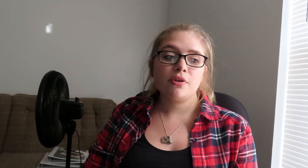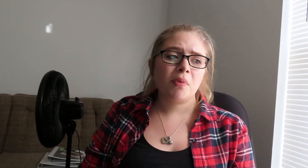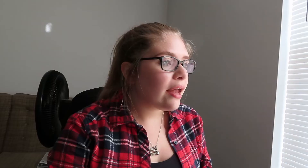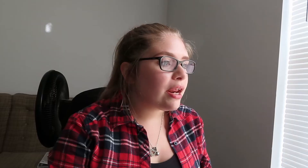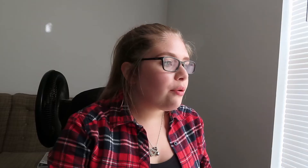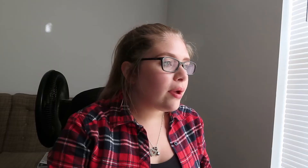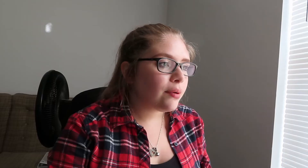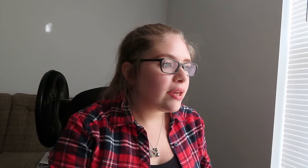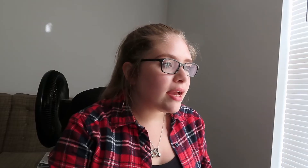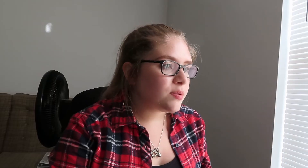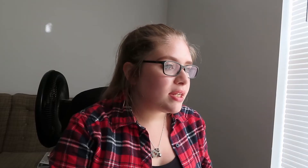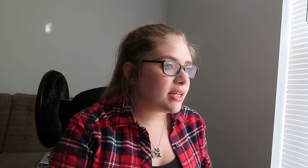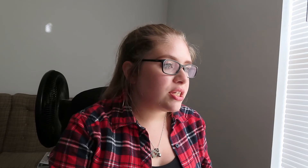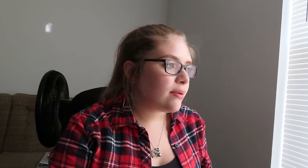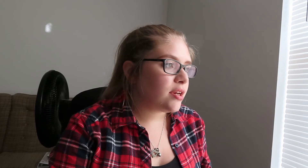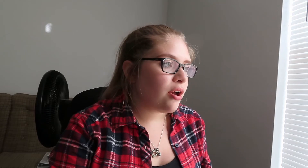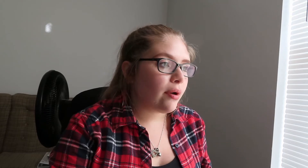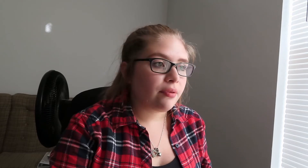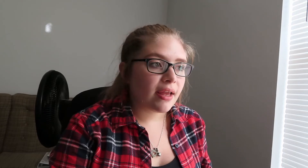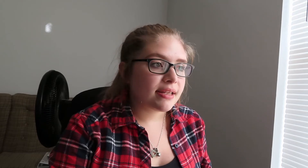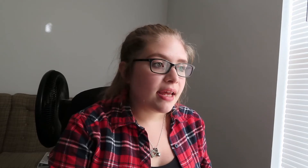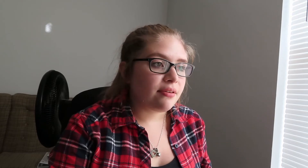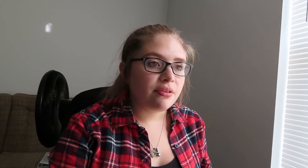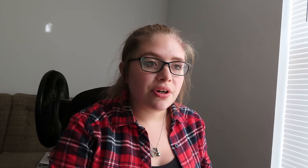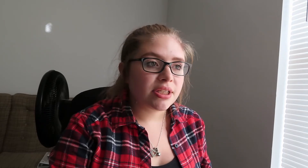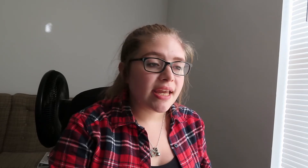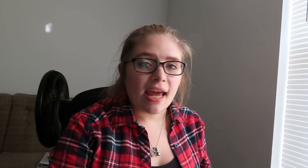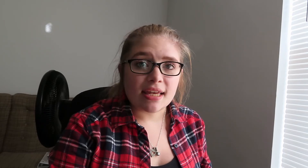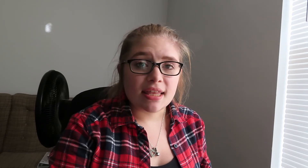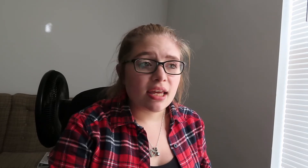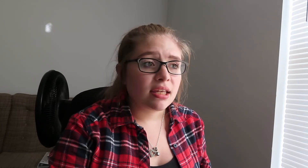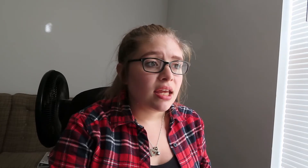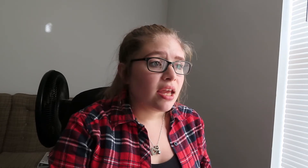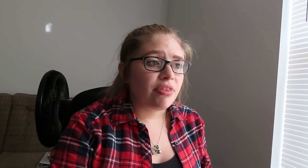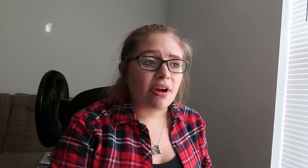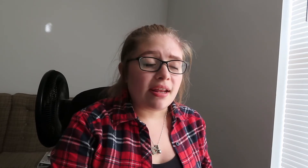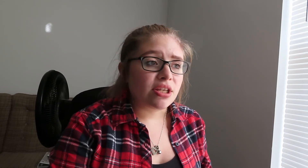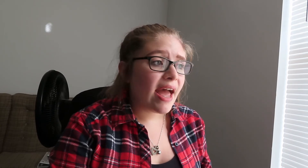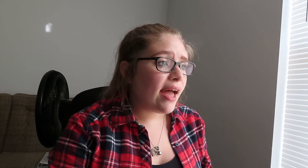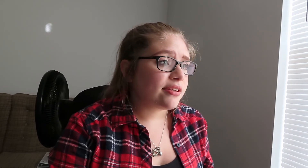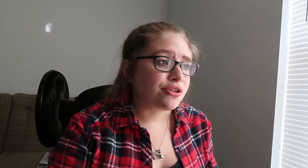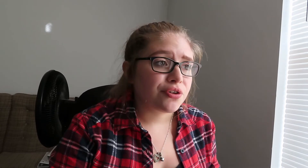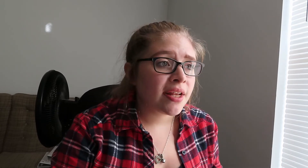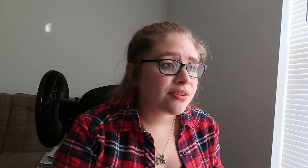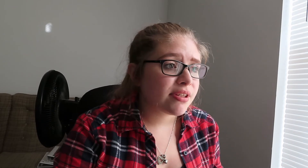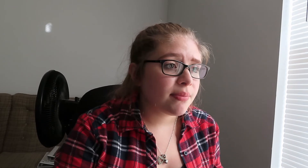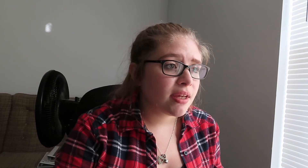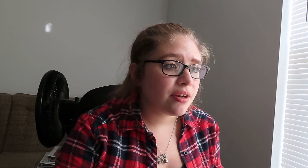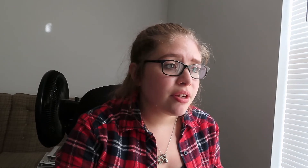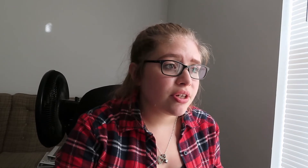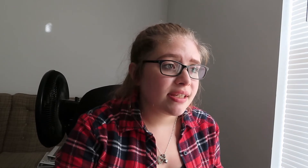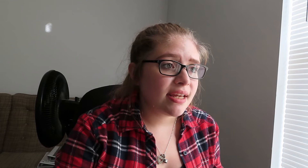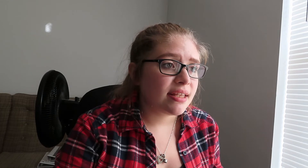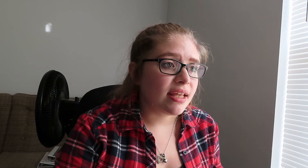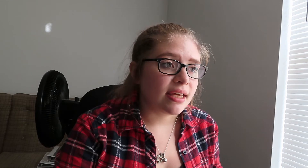most i don't know what do you guys want to see just let me know like i said literally anything there are any tags or trends or something you're interested like